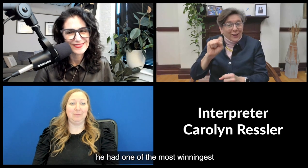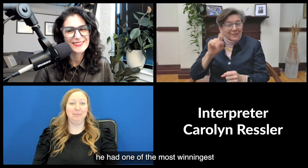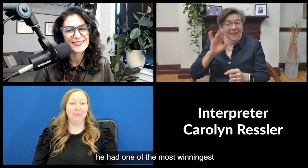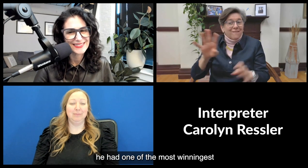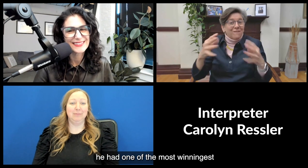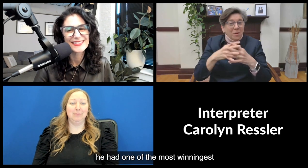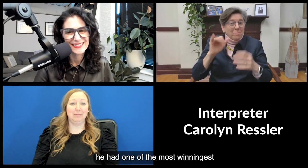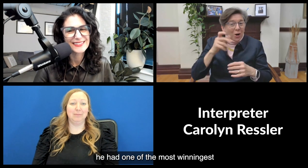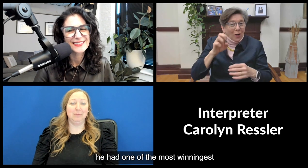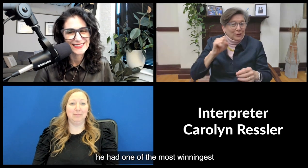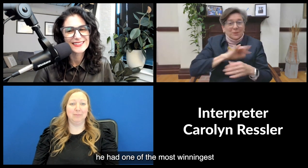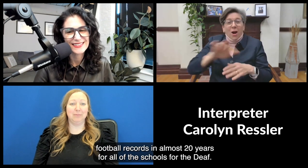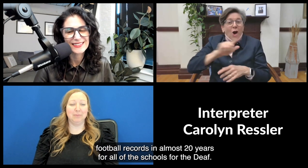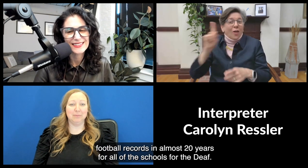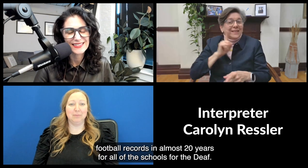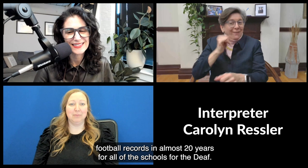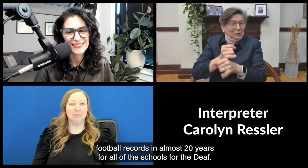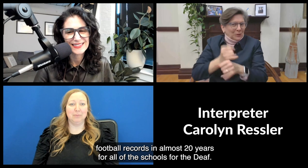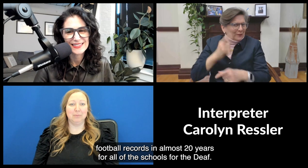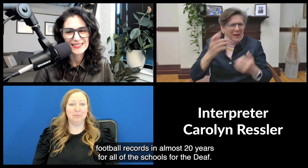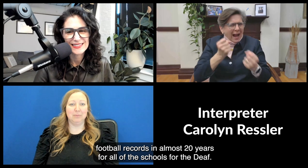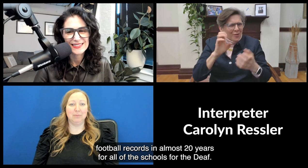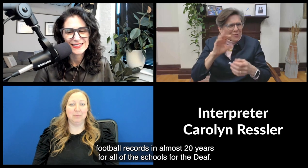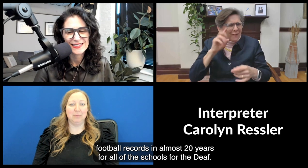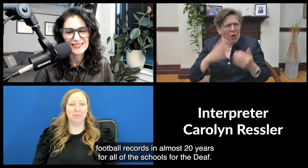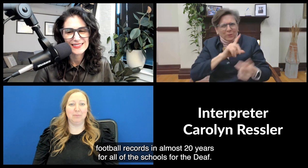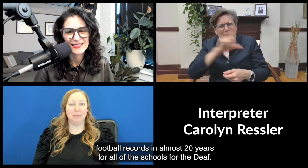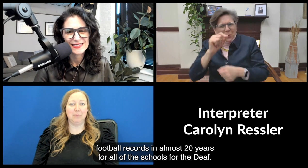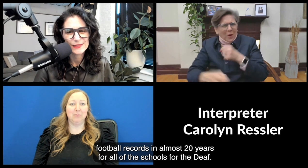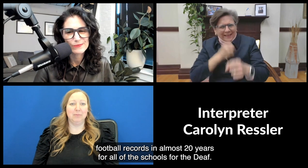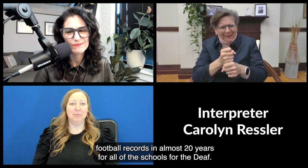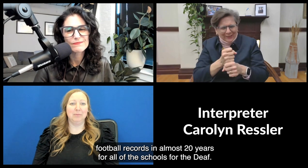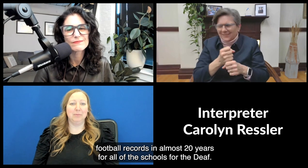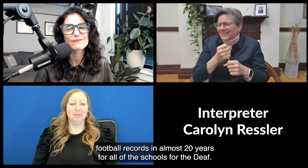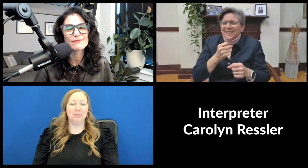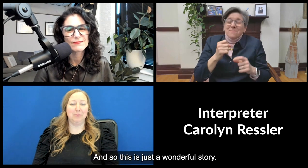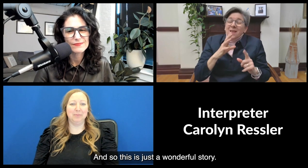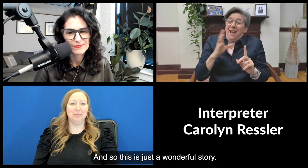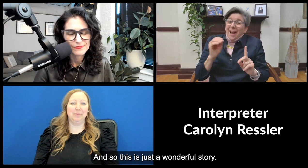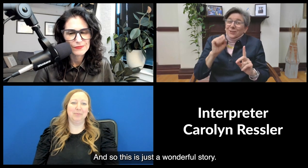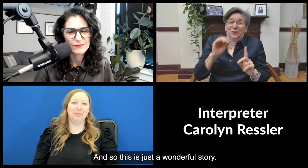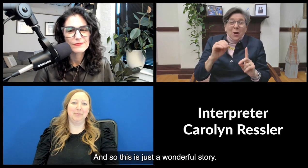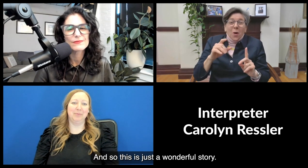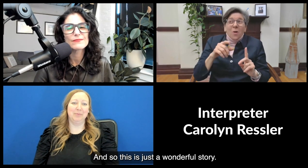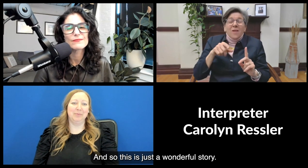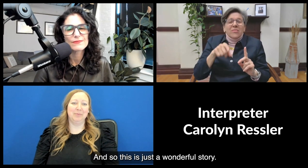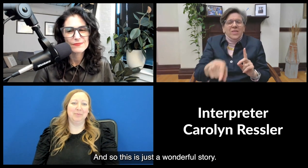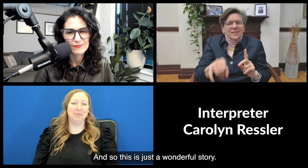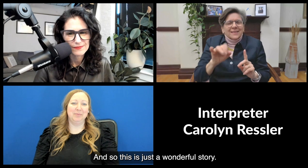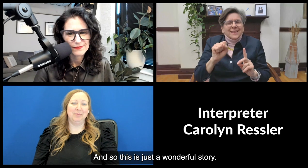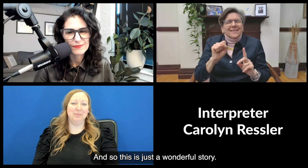was one of the winningest record coaches, had one of the most winningest record football records in almost 20 years at the schools for the deaf.